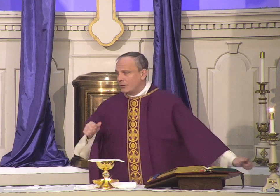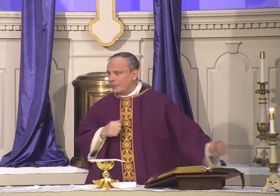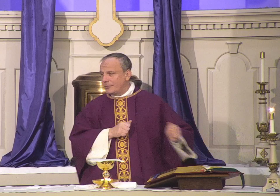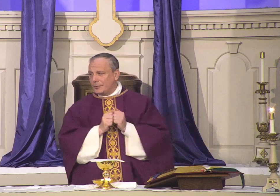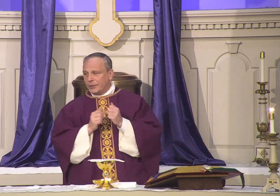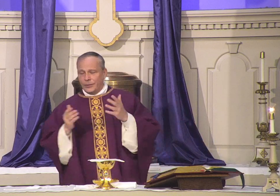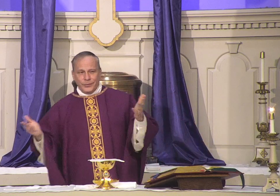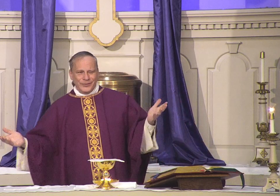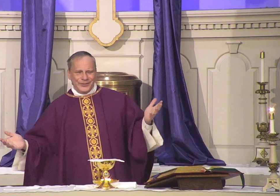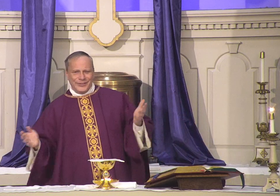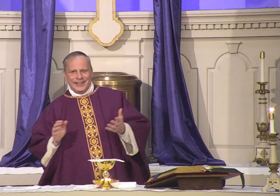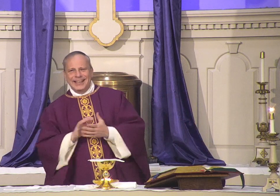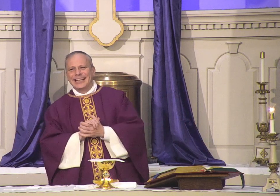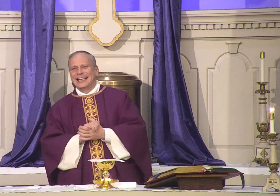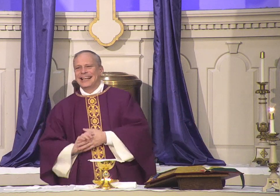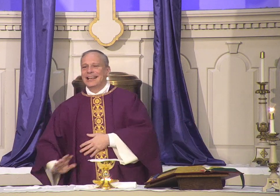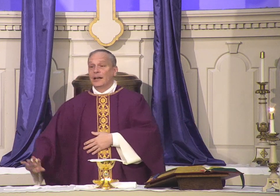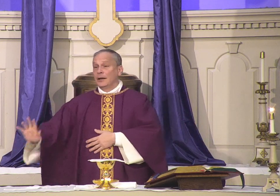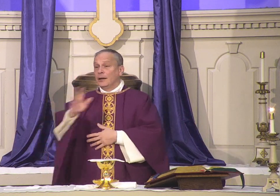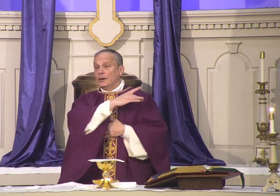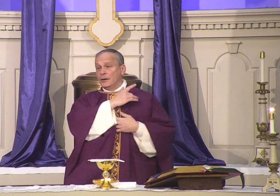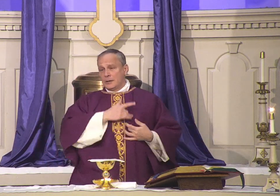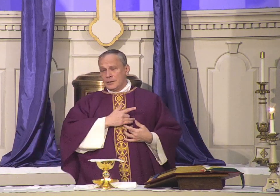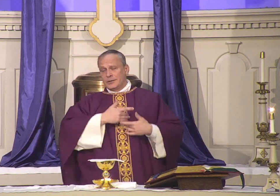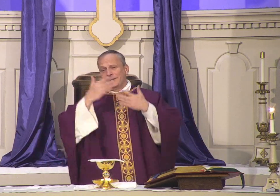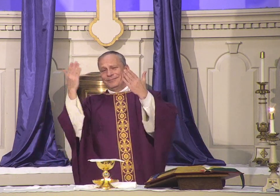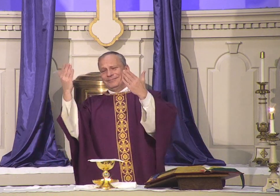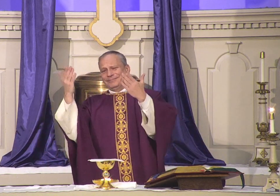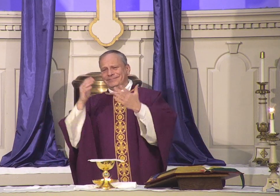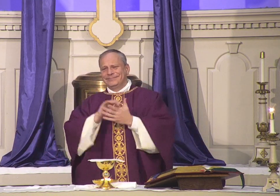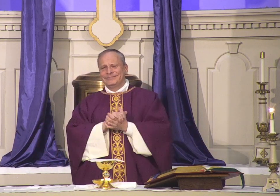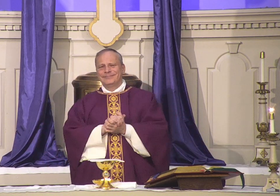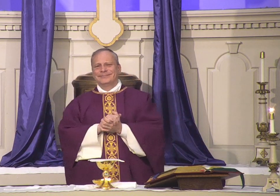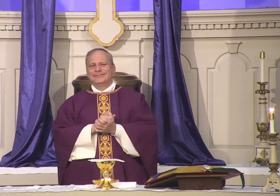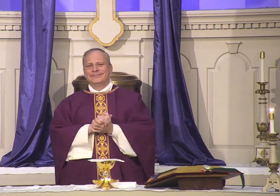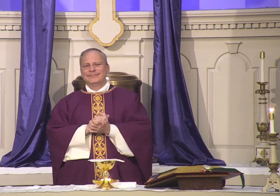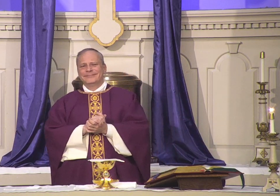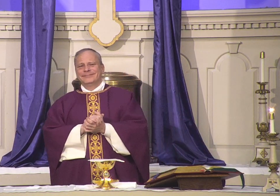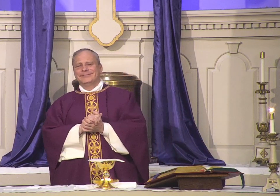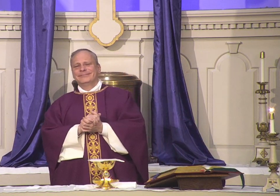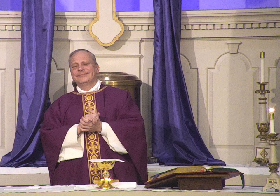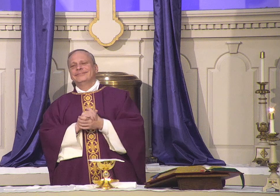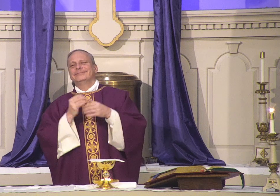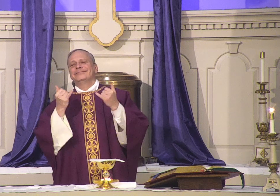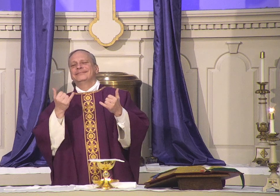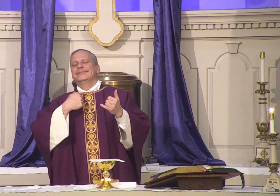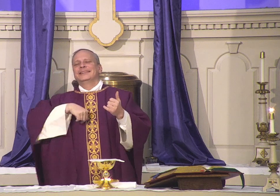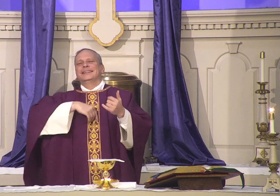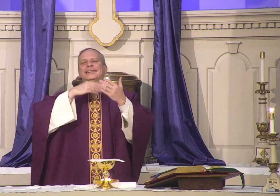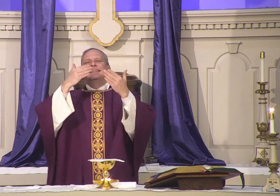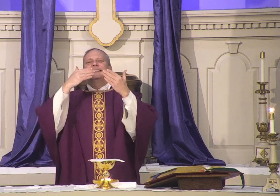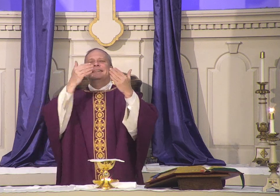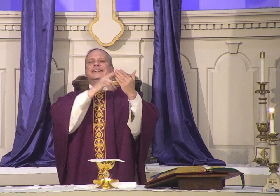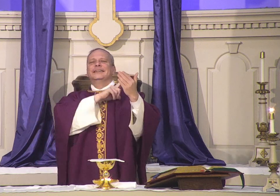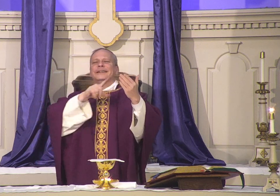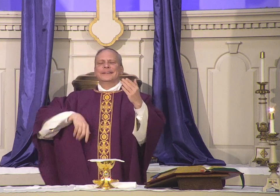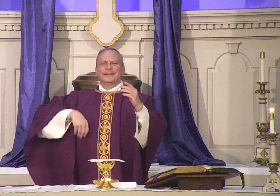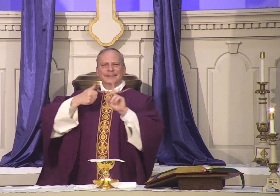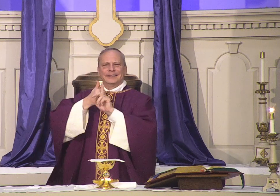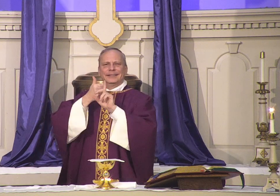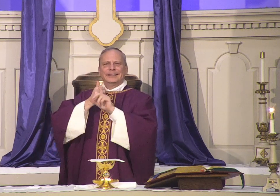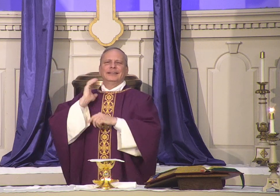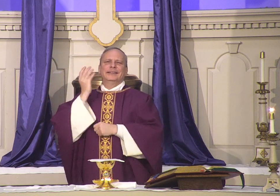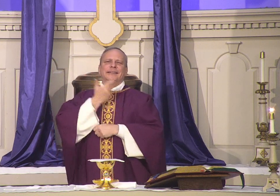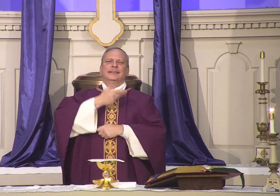The Lord be with you, and with your spirit. Lift up your hearts. Lift them up to the Lord. Let us